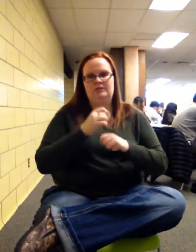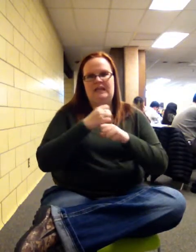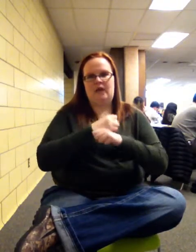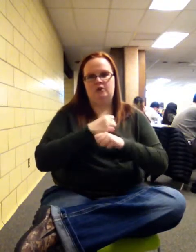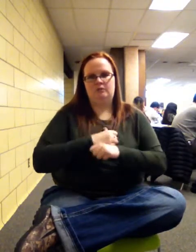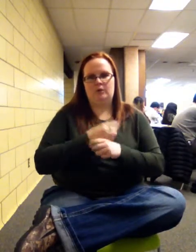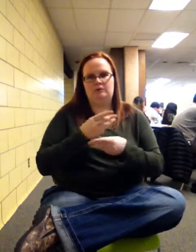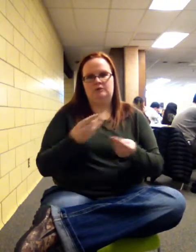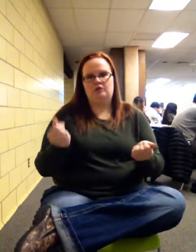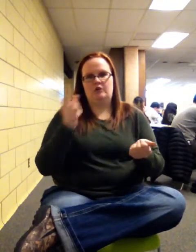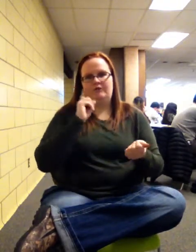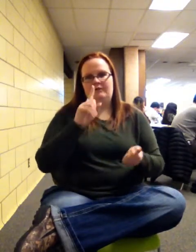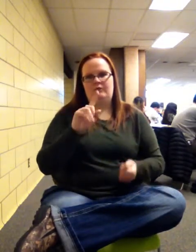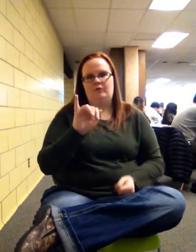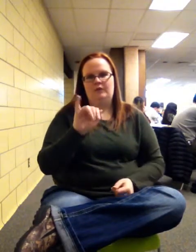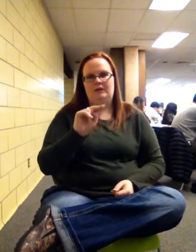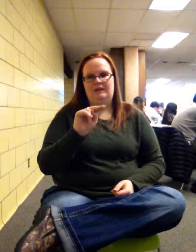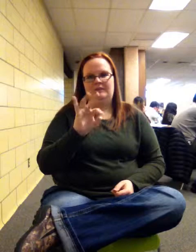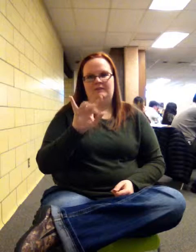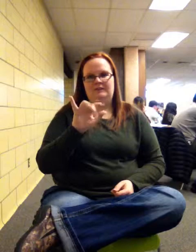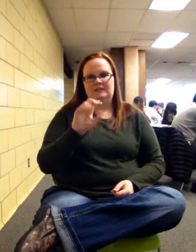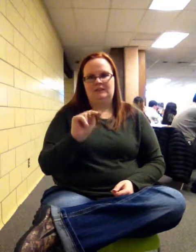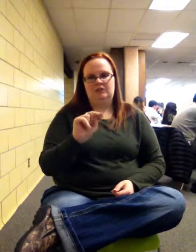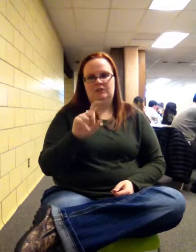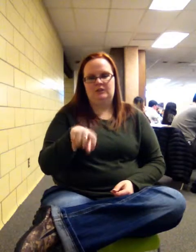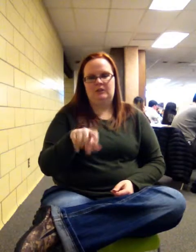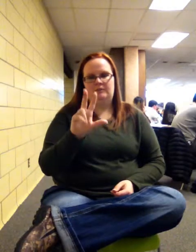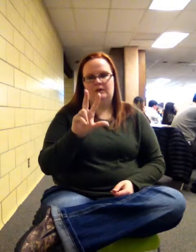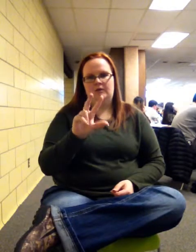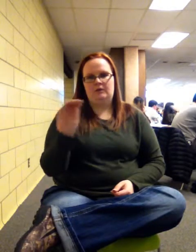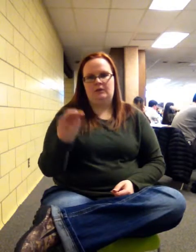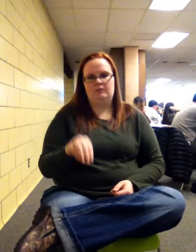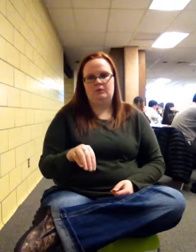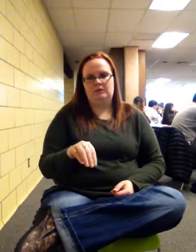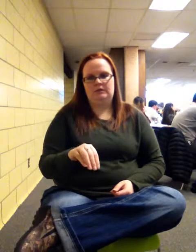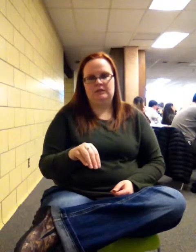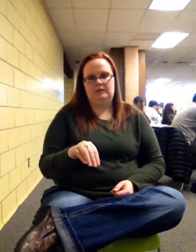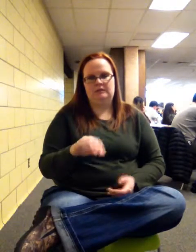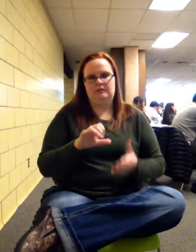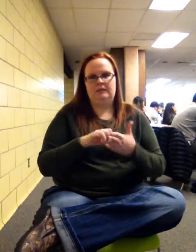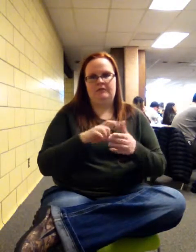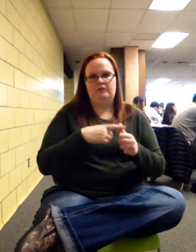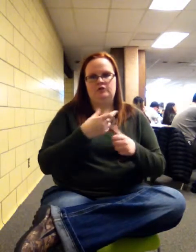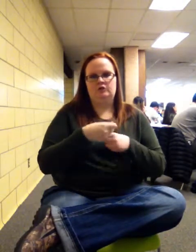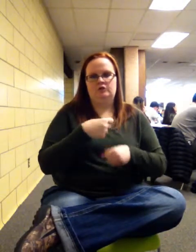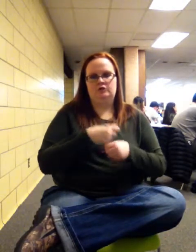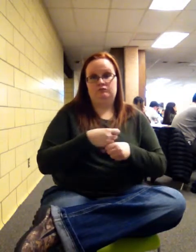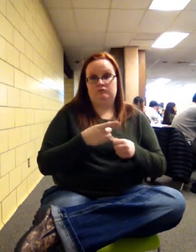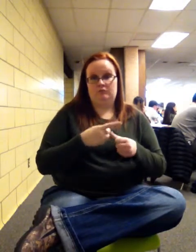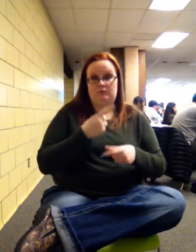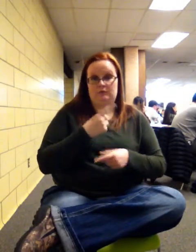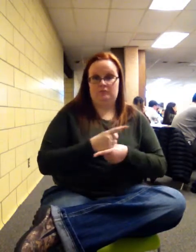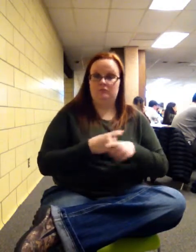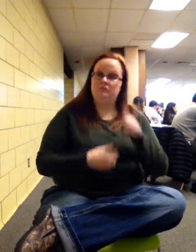solving for inflation, inflation had to be 3% that first year, right? Because if I'm only